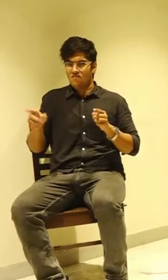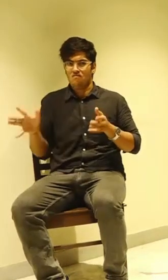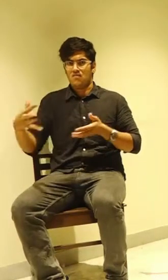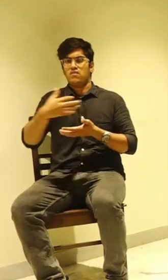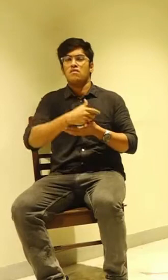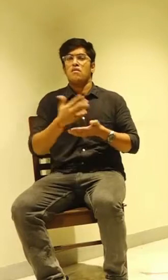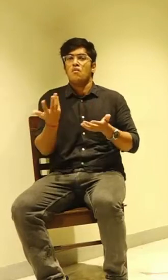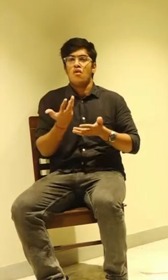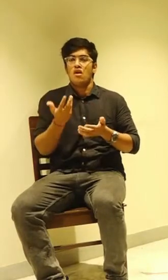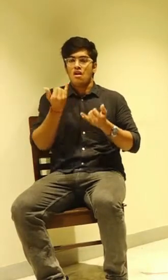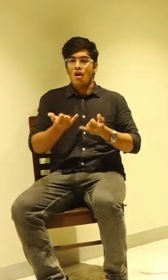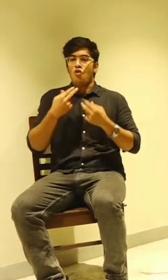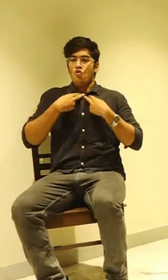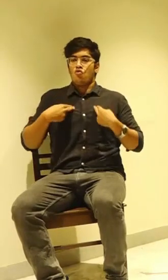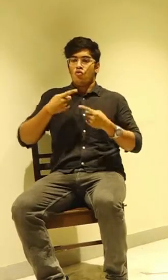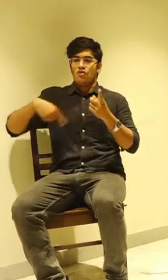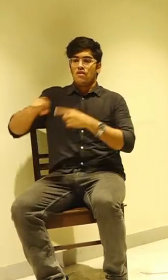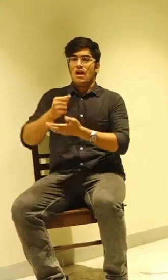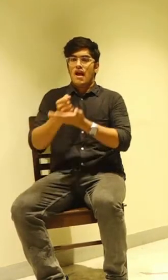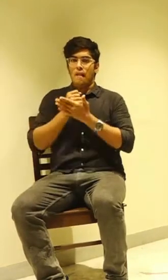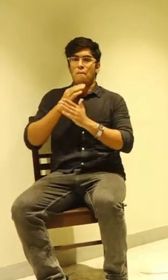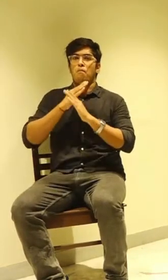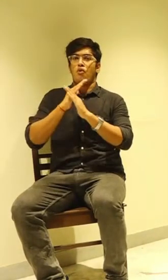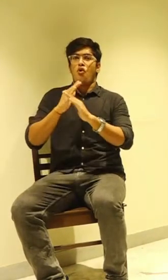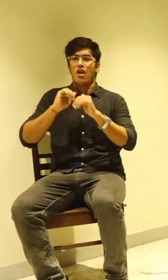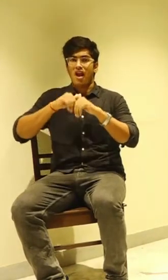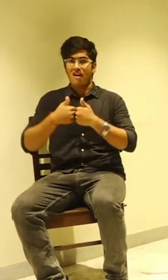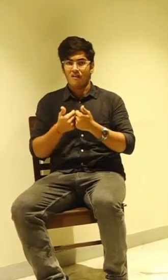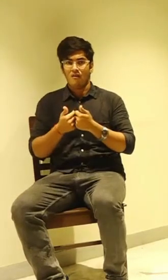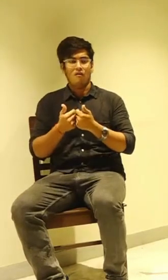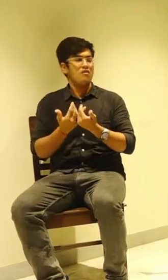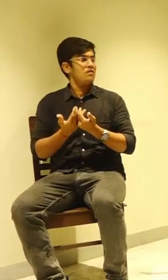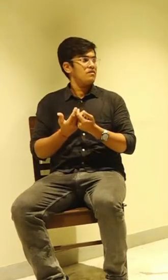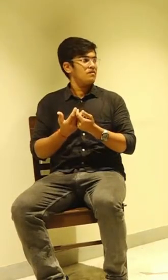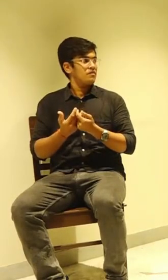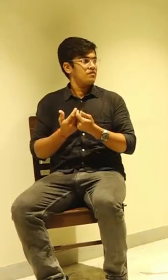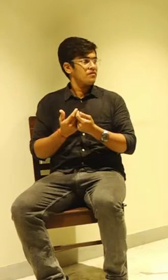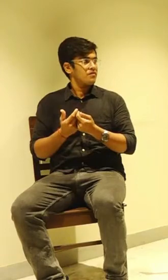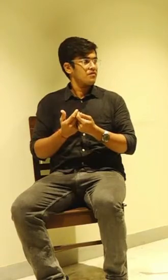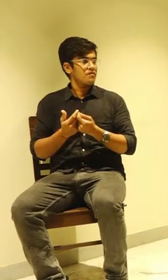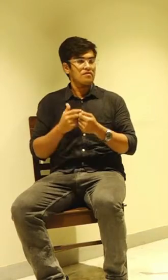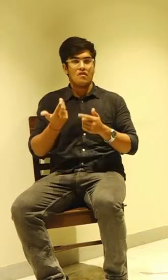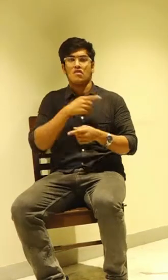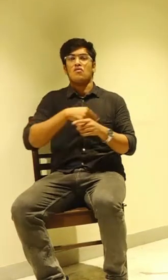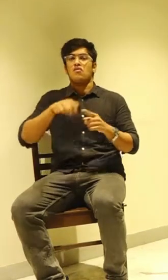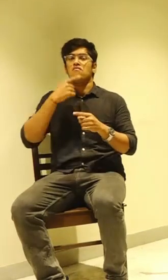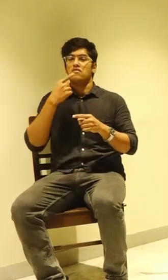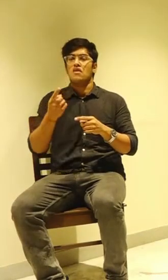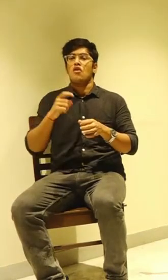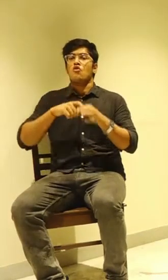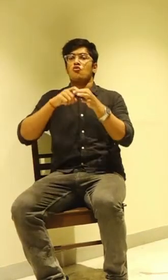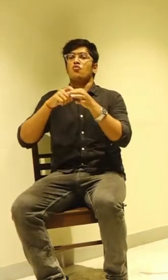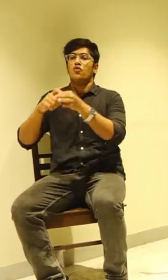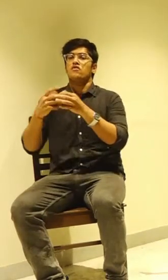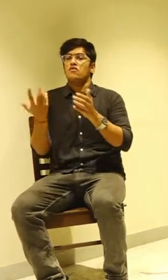of protection that our courts provide for those things, for the interests, as you mentioned, questions which are currently called by